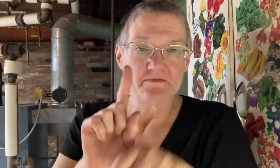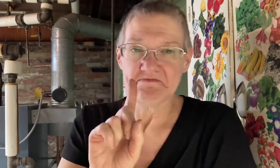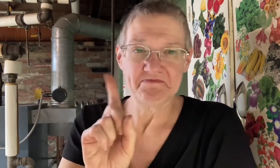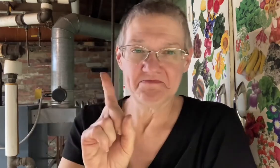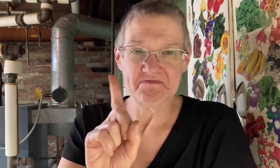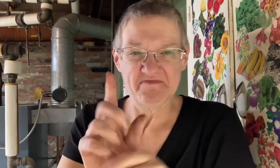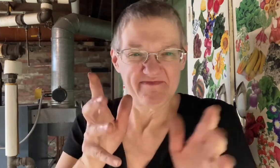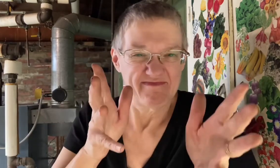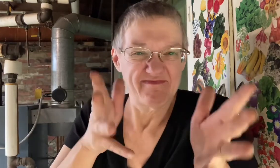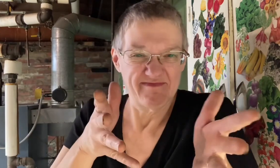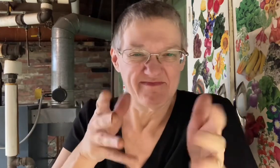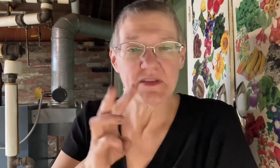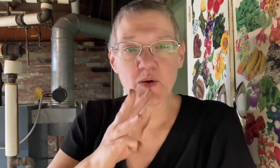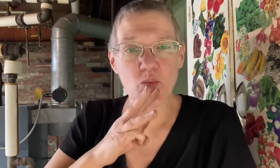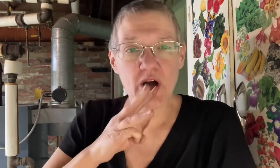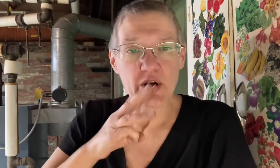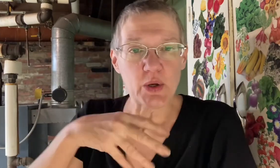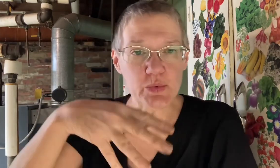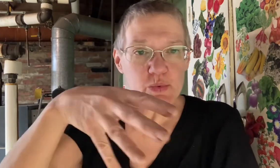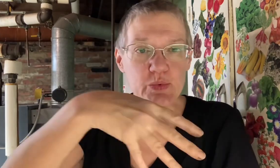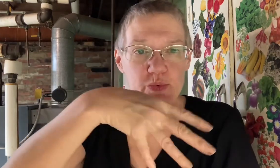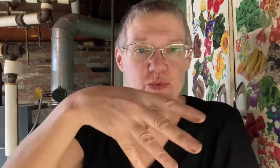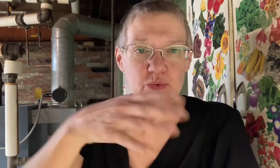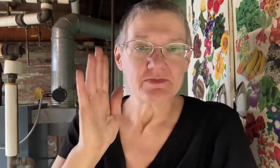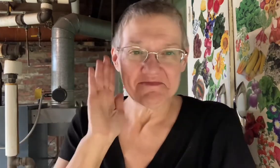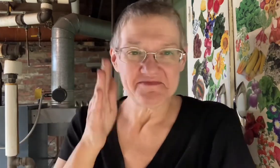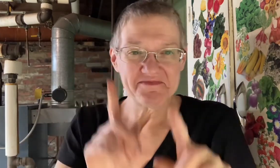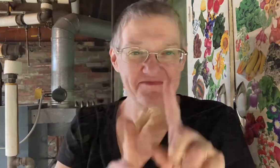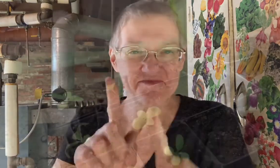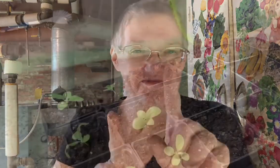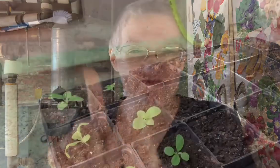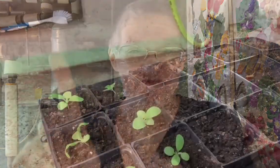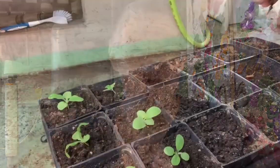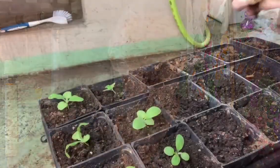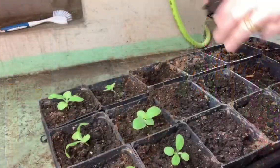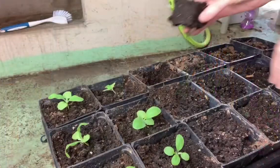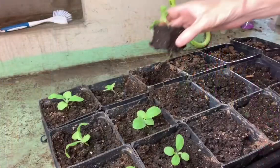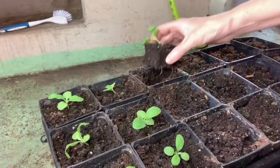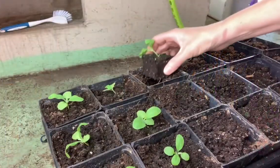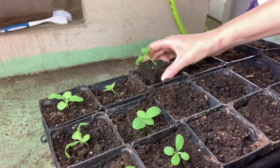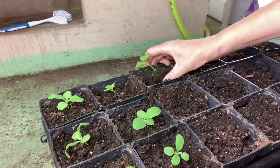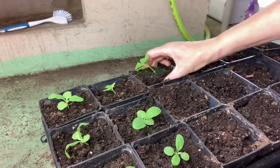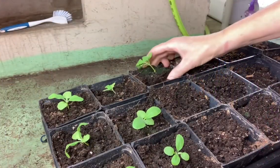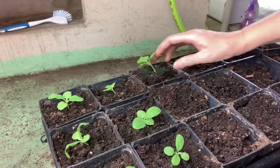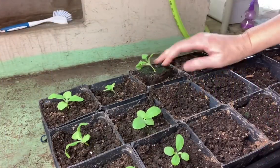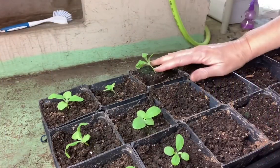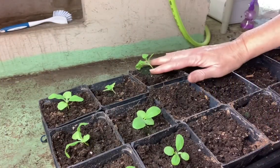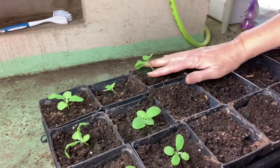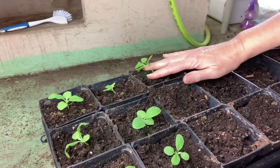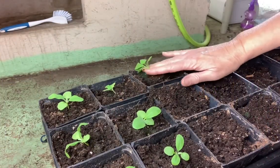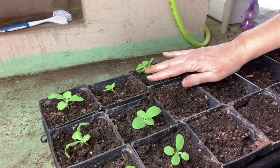didn't top them with soil. And I watered them in. They germinated.